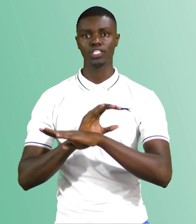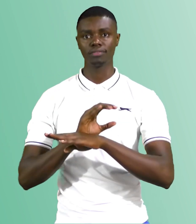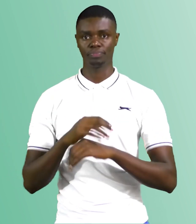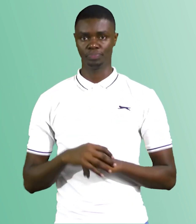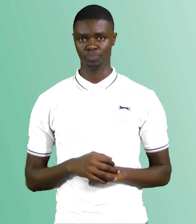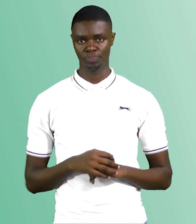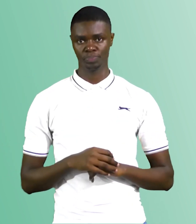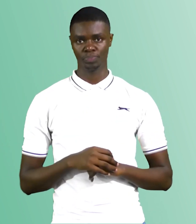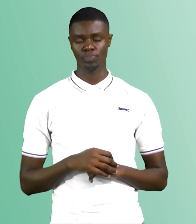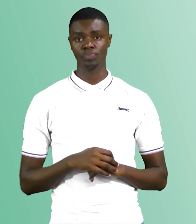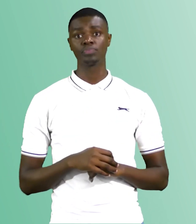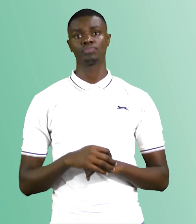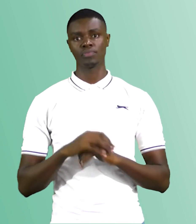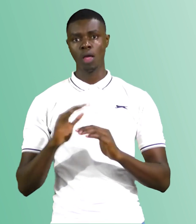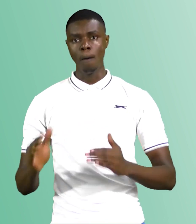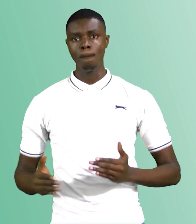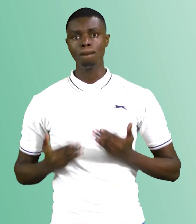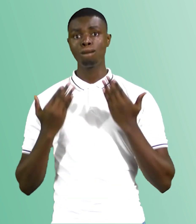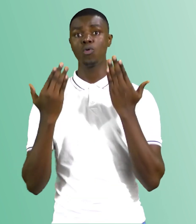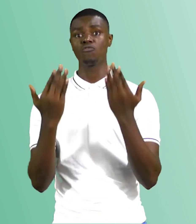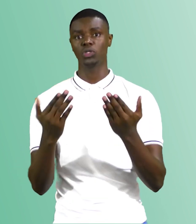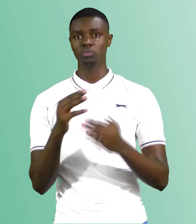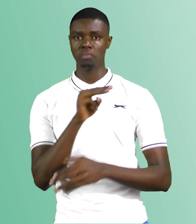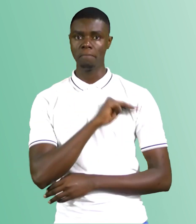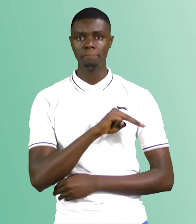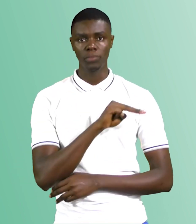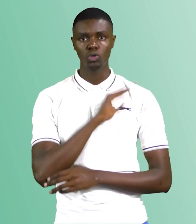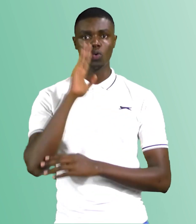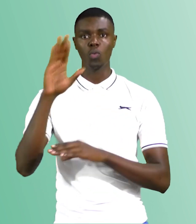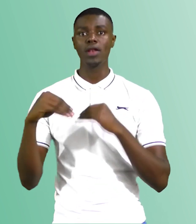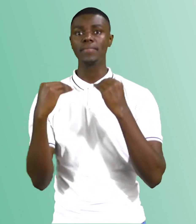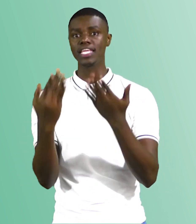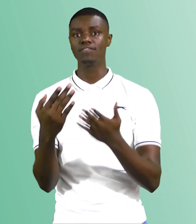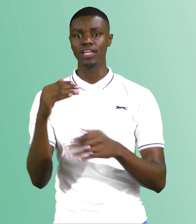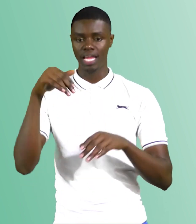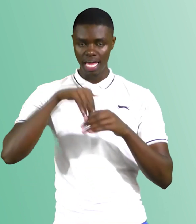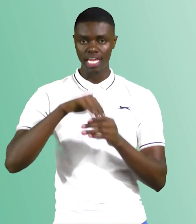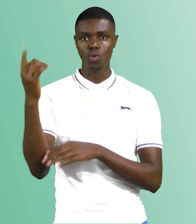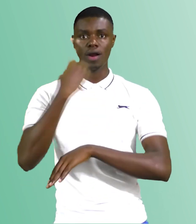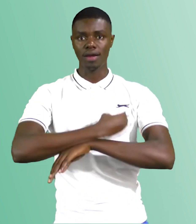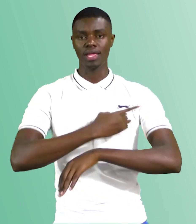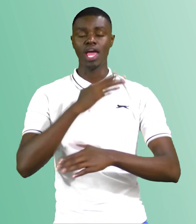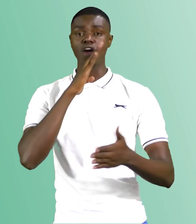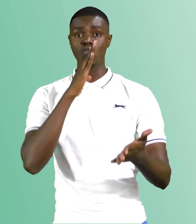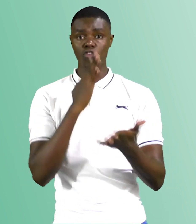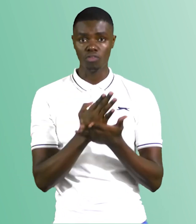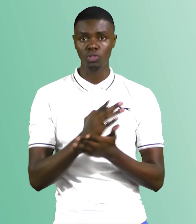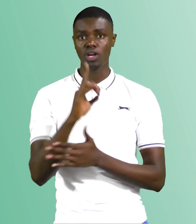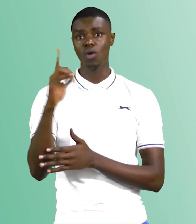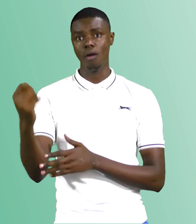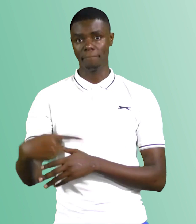courses. The provisional admission shall be issued within 1 day and confirmation within a